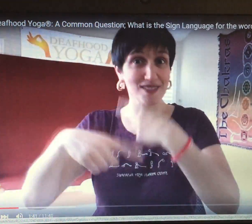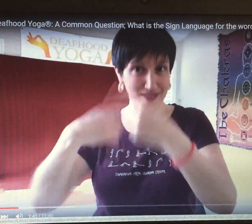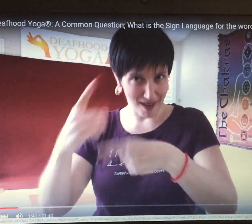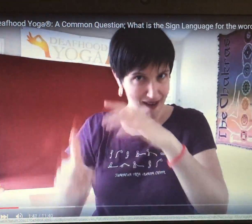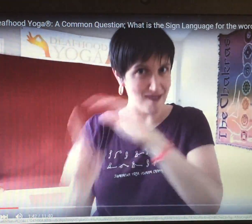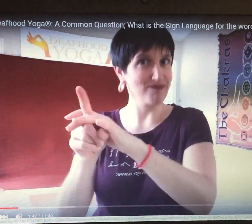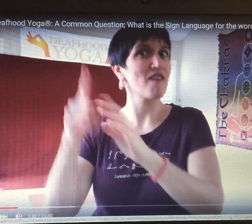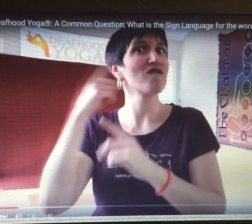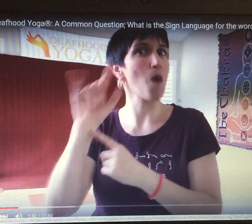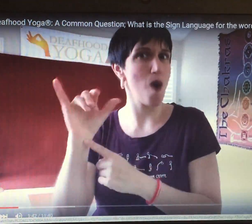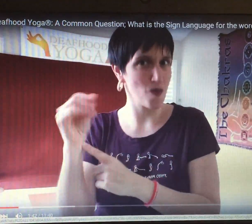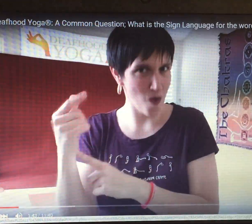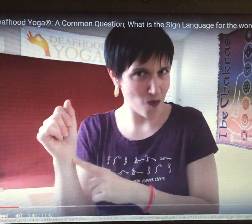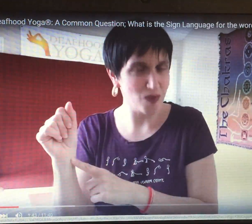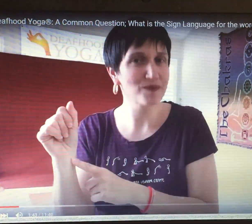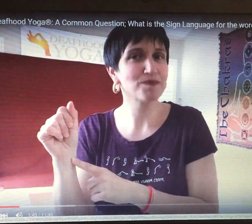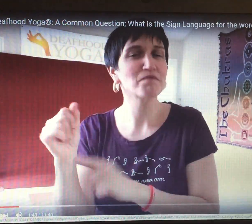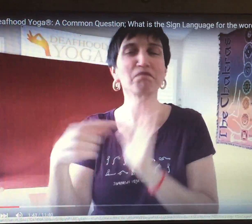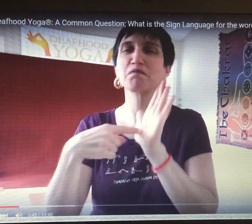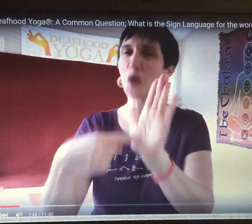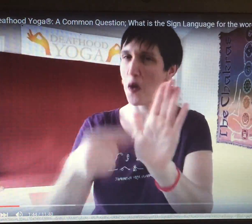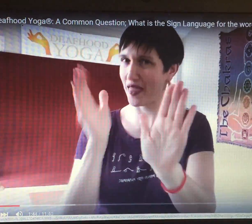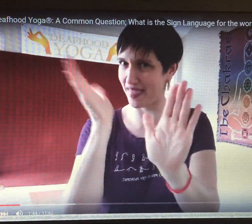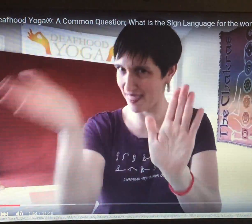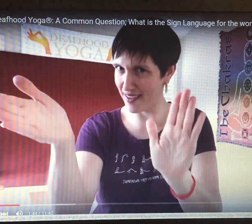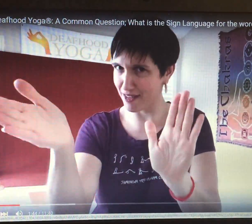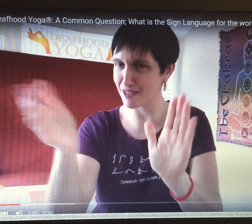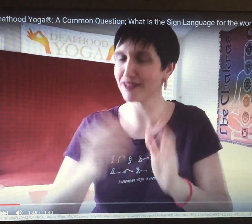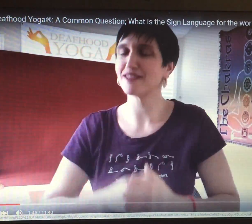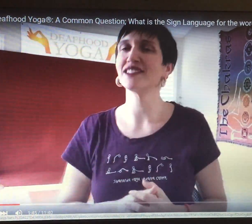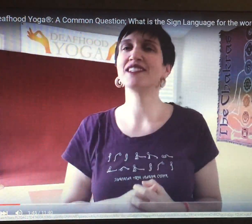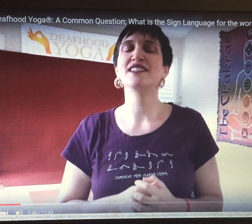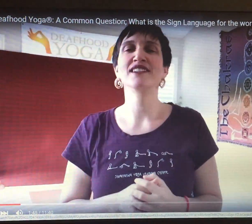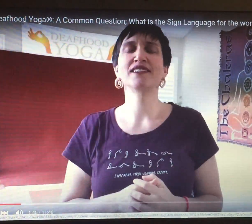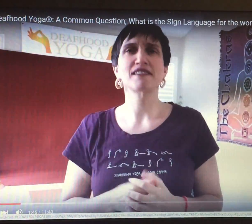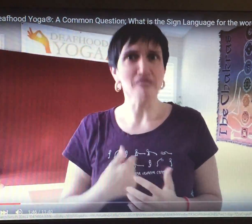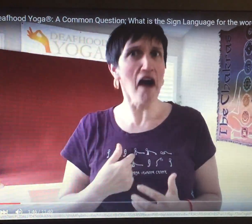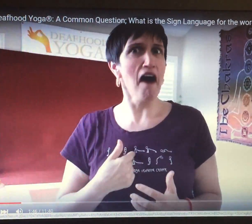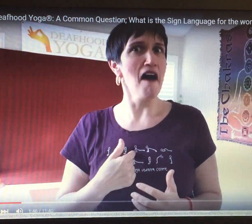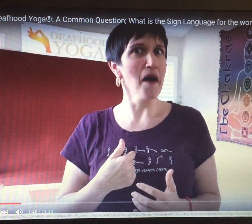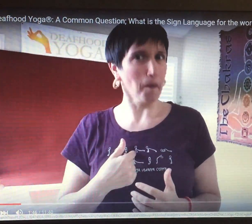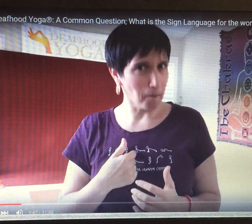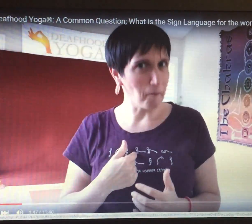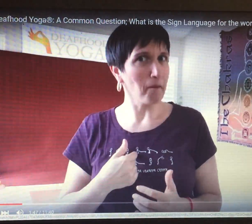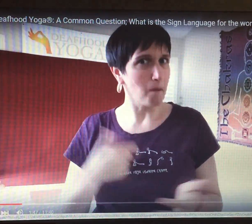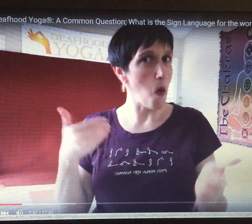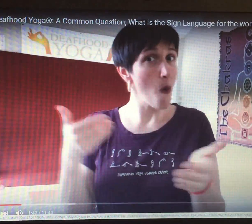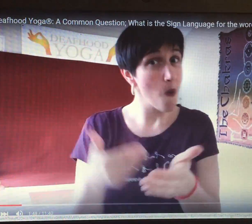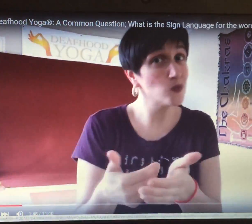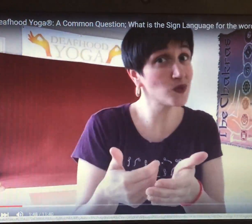And a natural sign just pop up for yoga that I will show you later. I